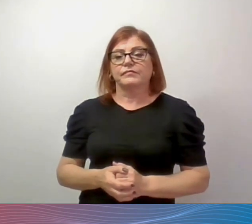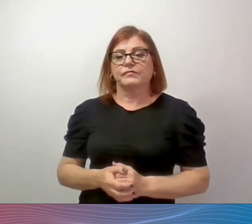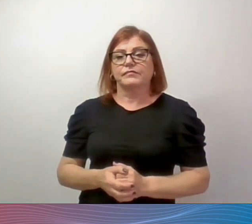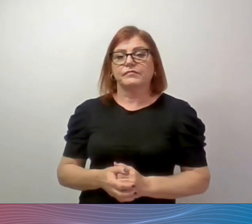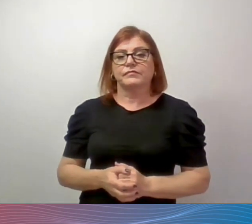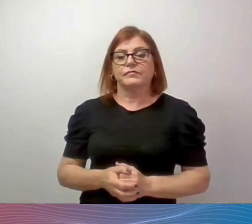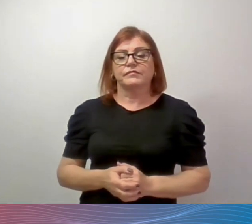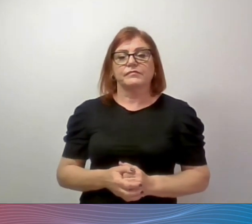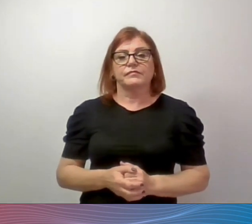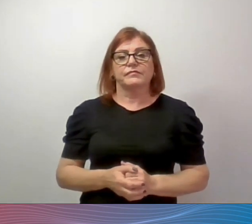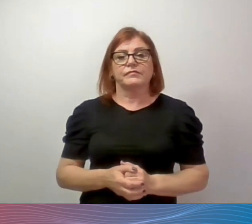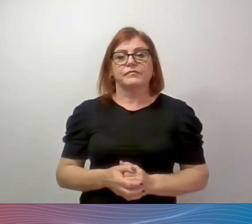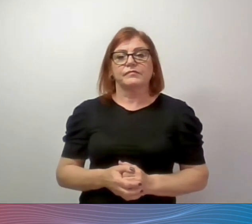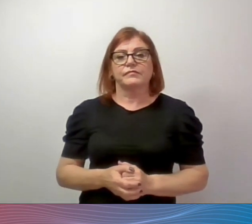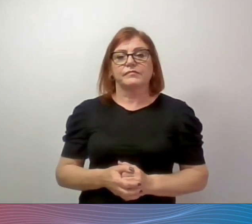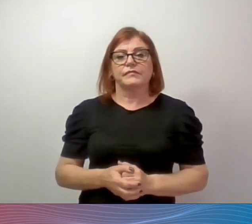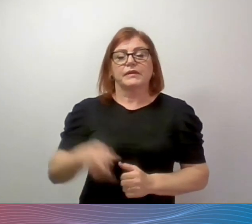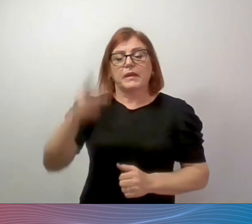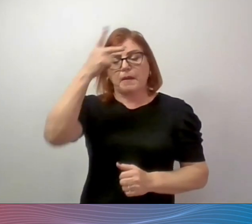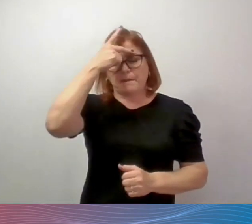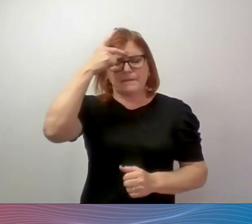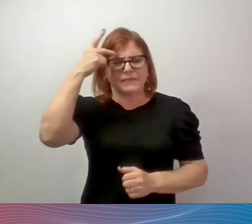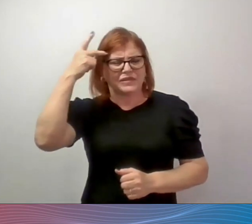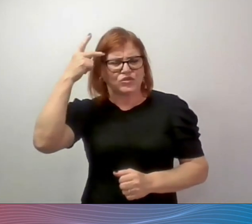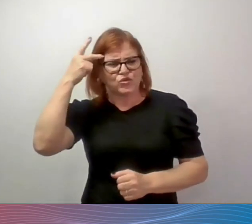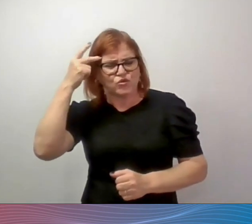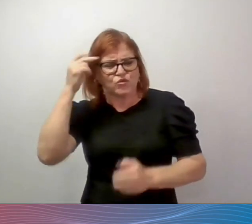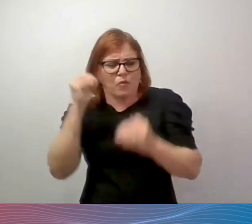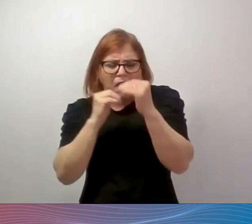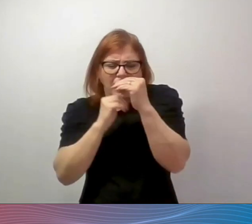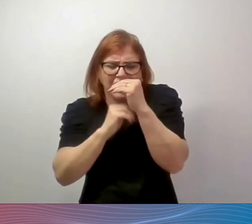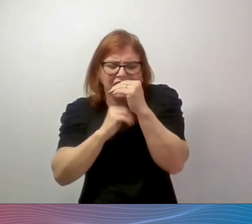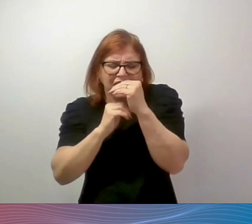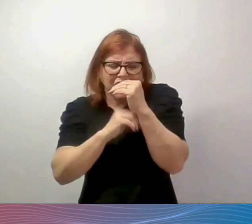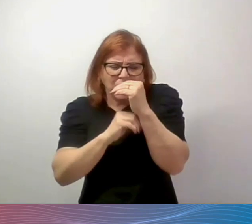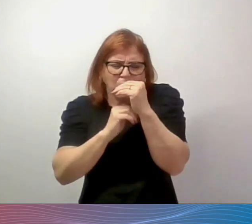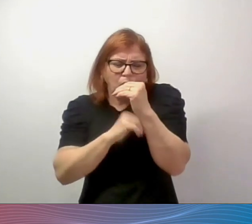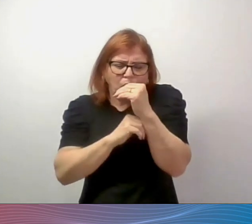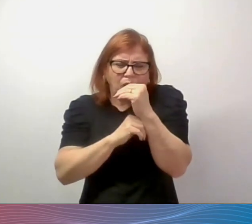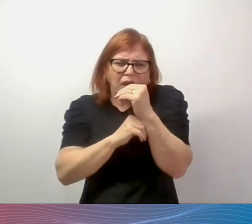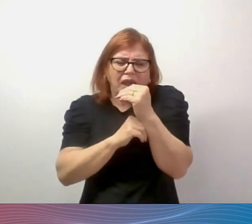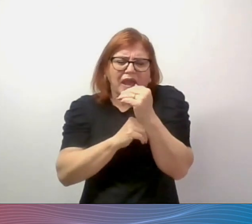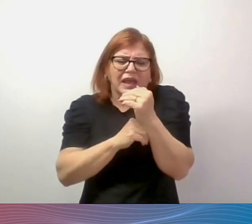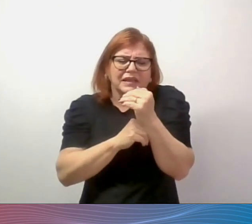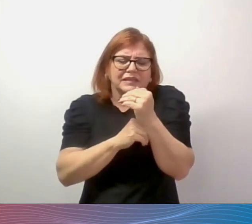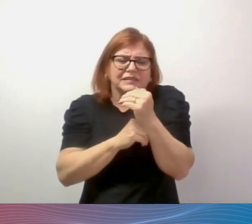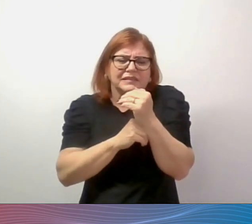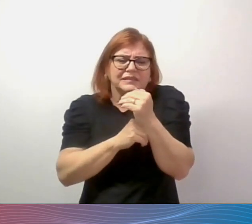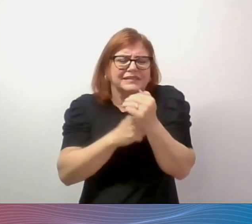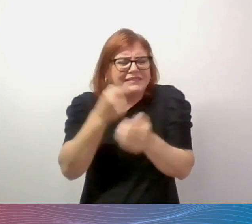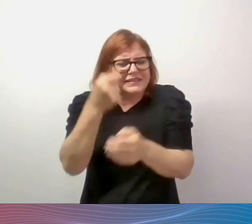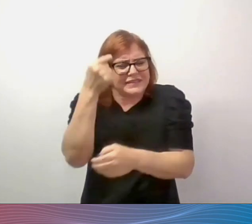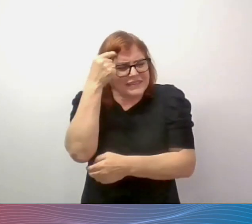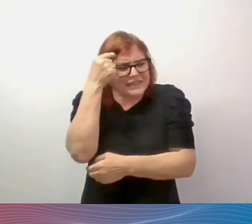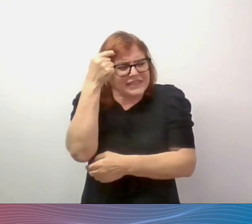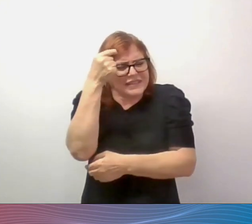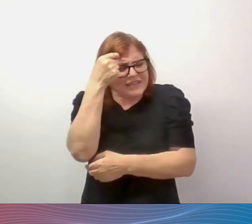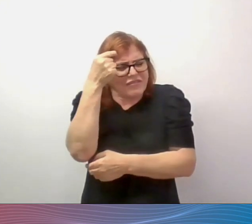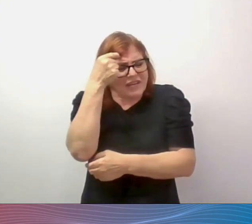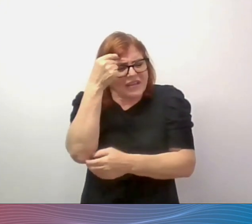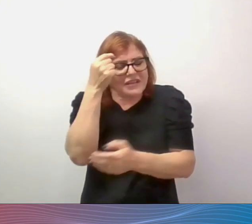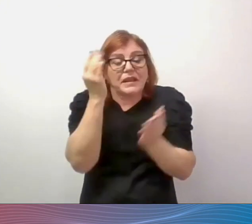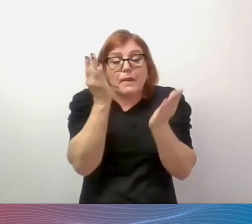que guarda a sua palavra nele, vou ler assim. Aquele, entretanto, que guarda a sua palavra.